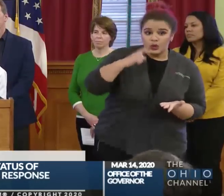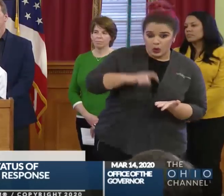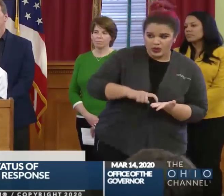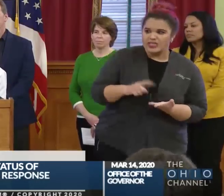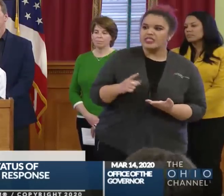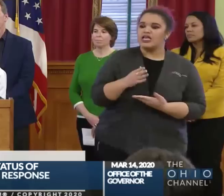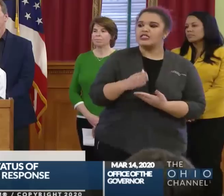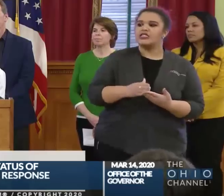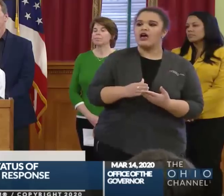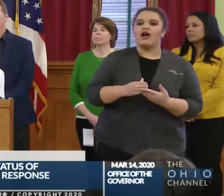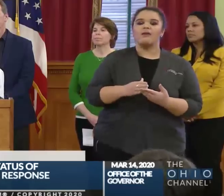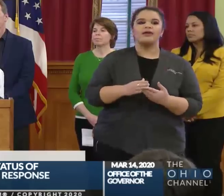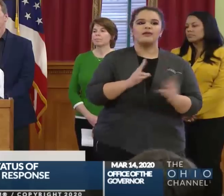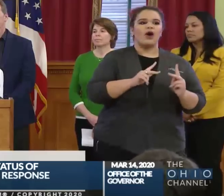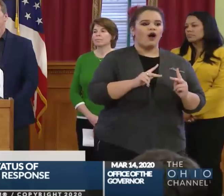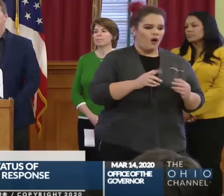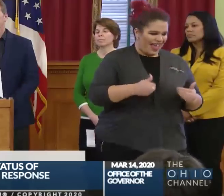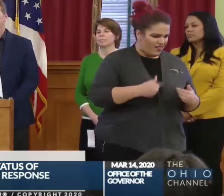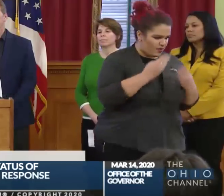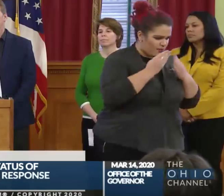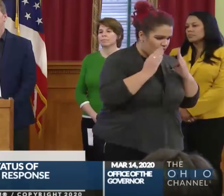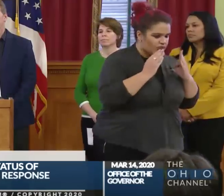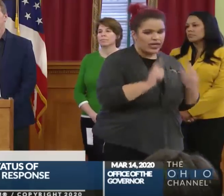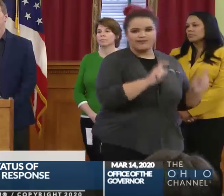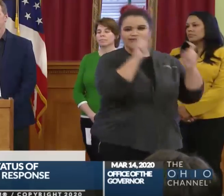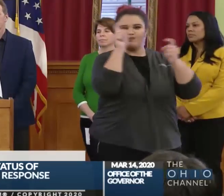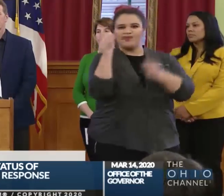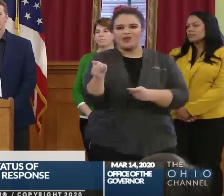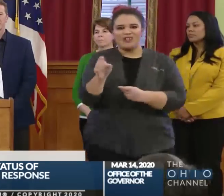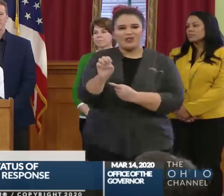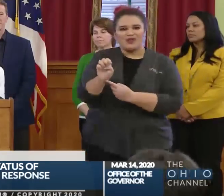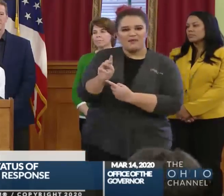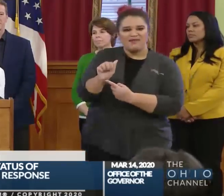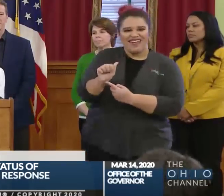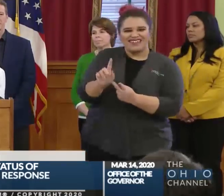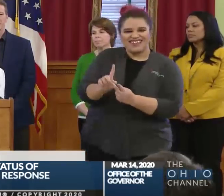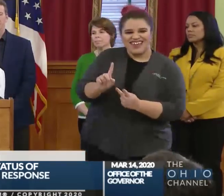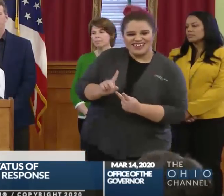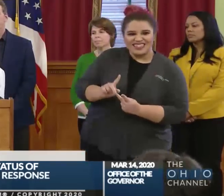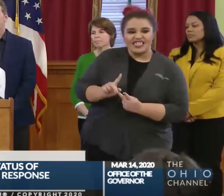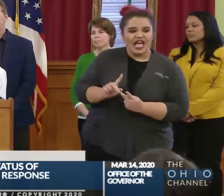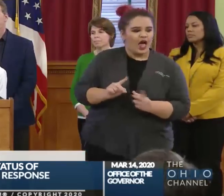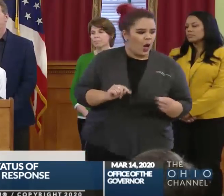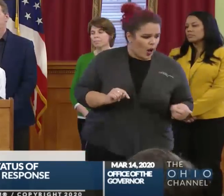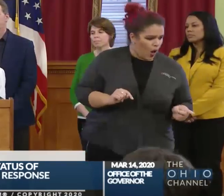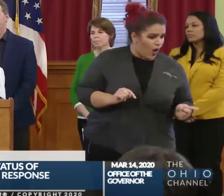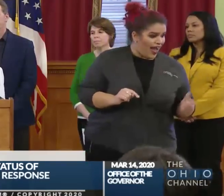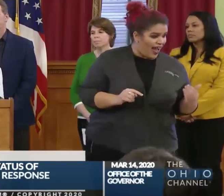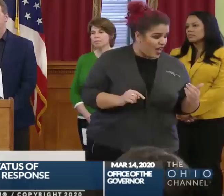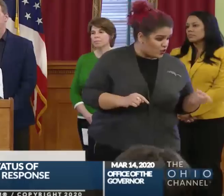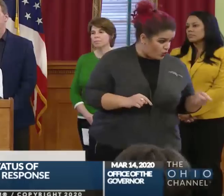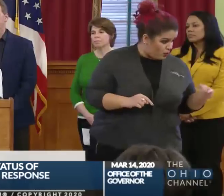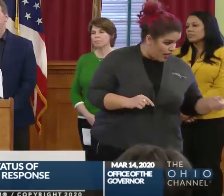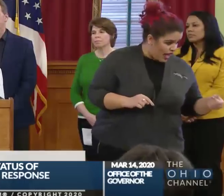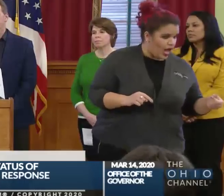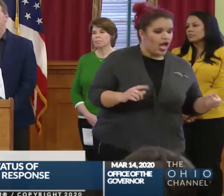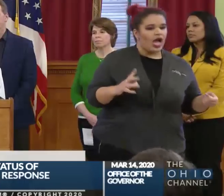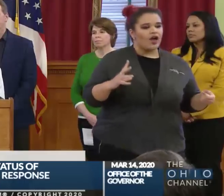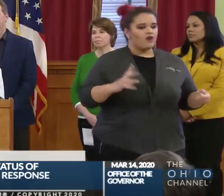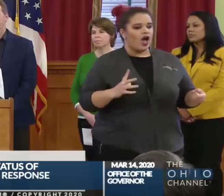the EMA sites, and we're looking at even ways we could cover those costs of what folks paid. Again, no